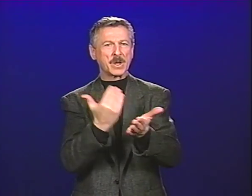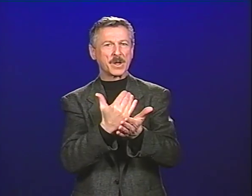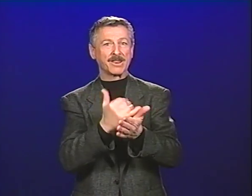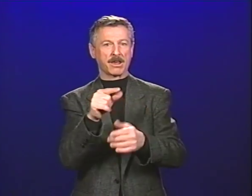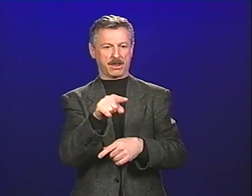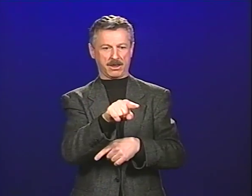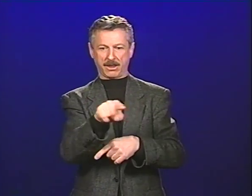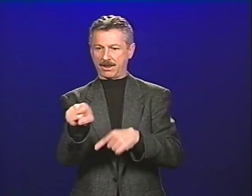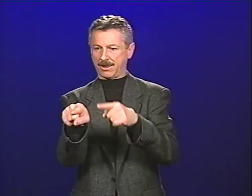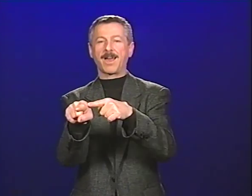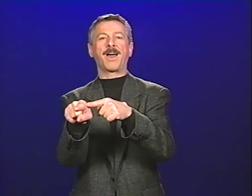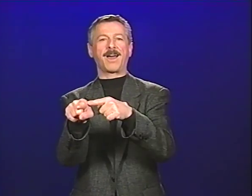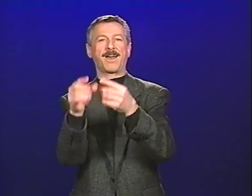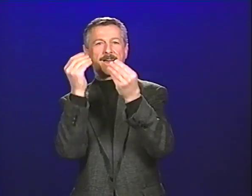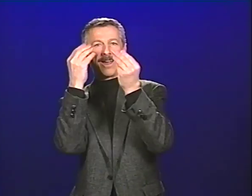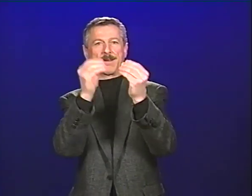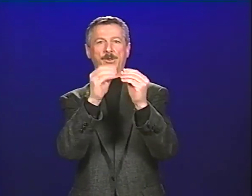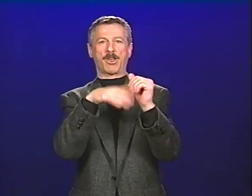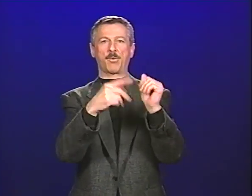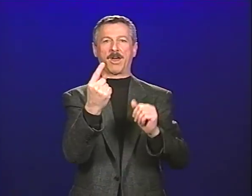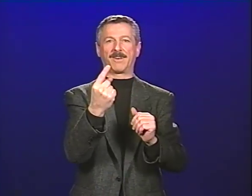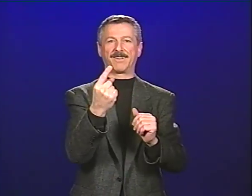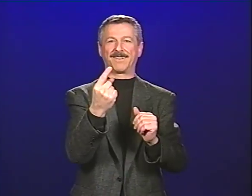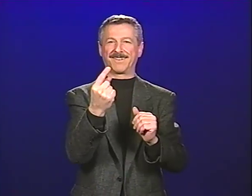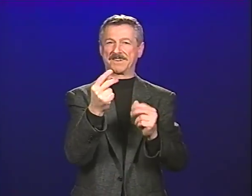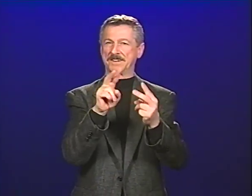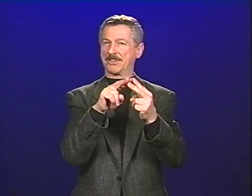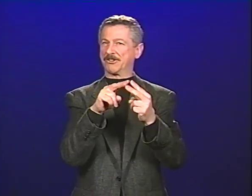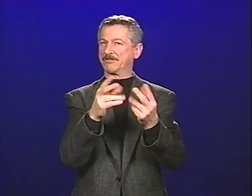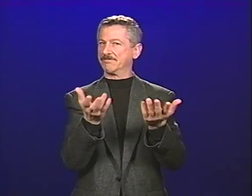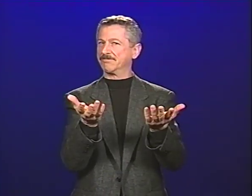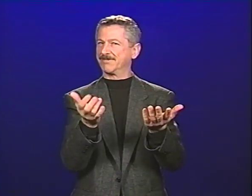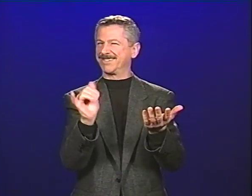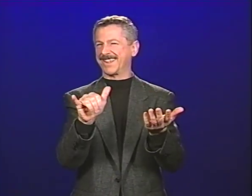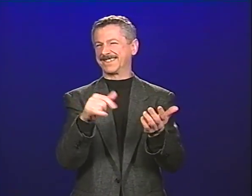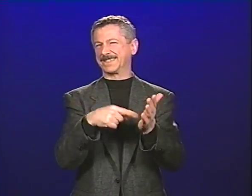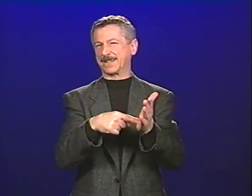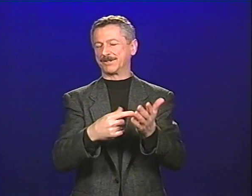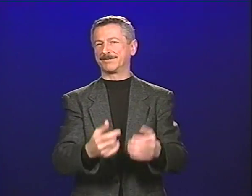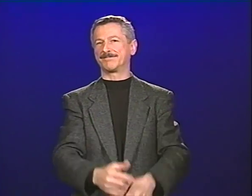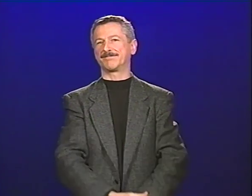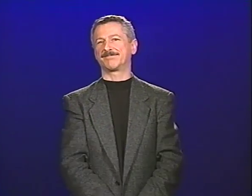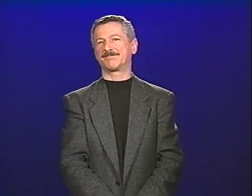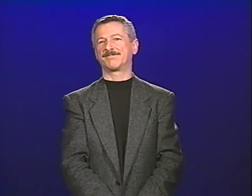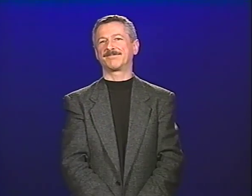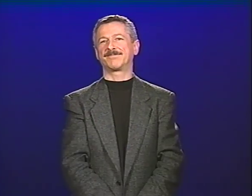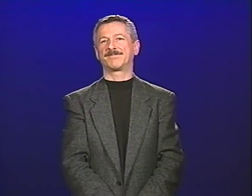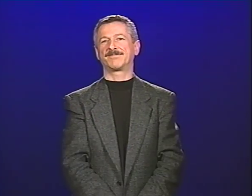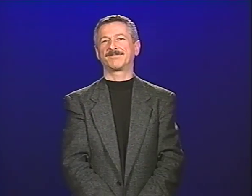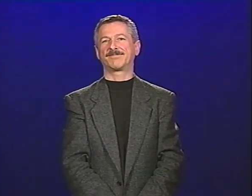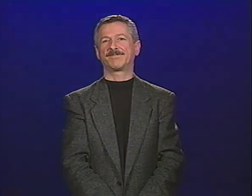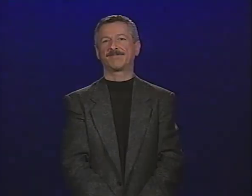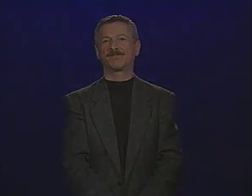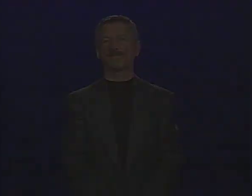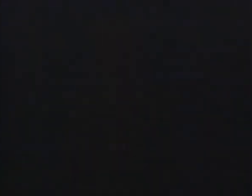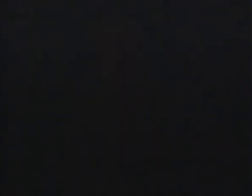"Those cars are still new." The index finger in the sweeping arc shows the concept of plurality.